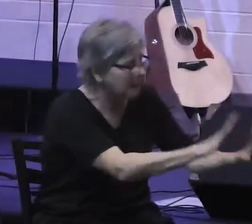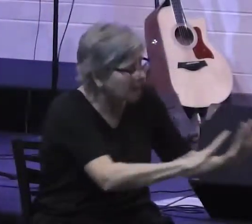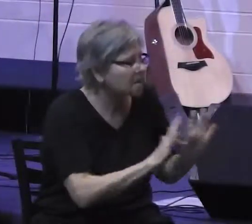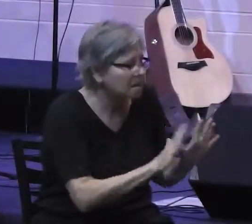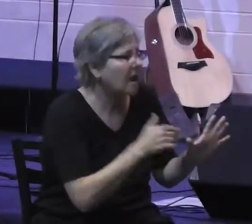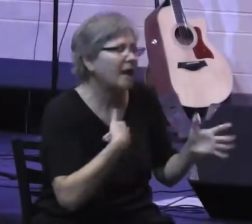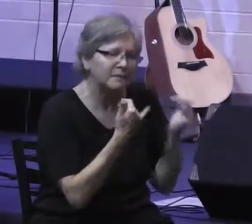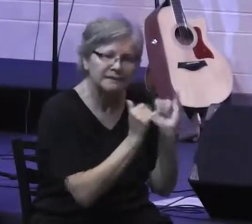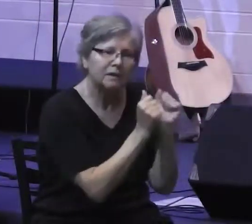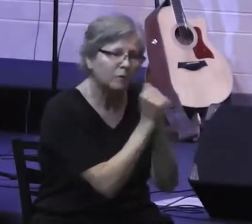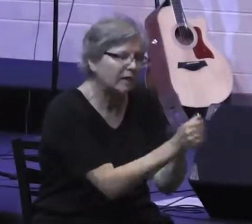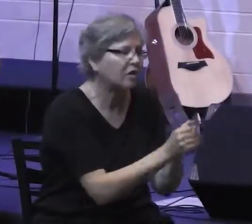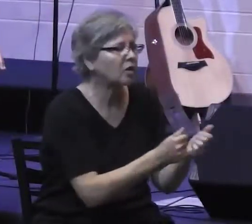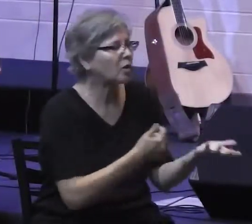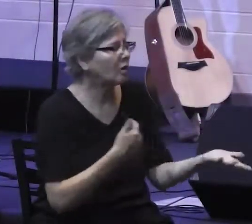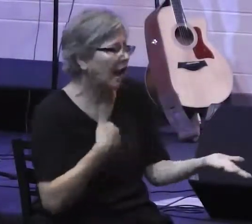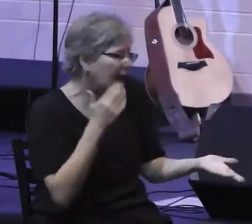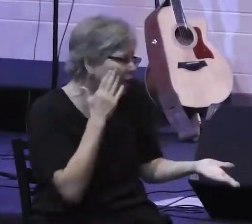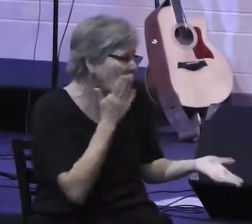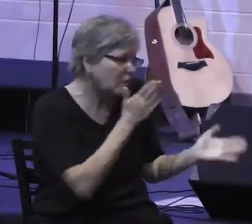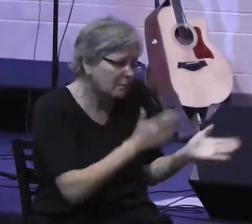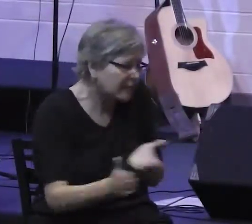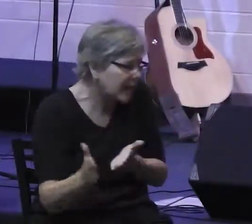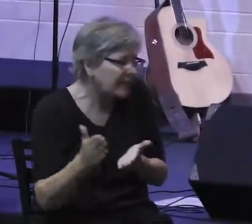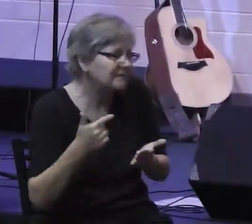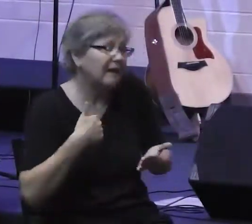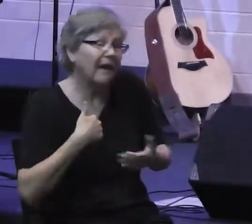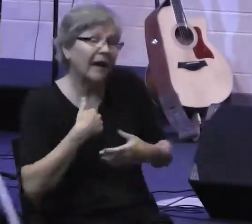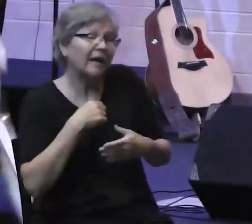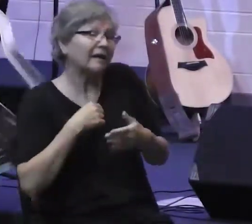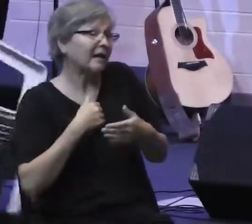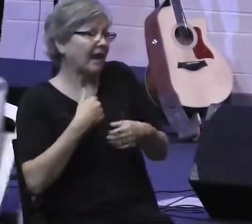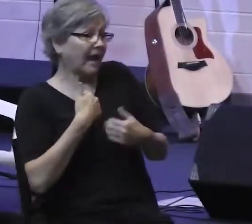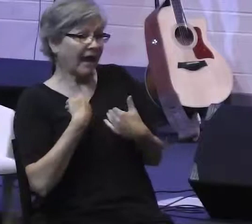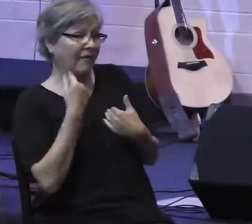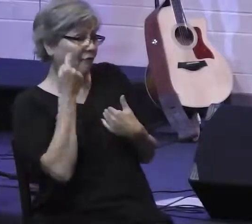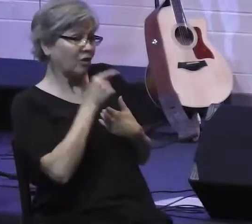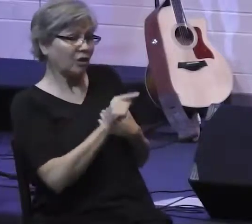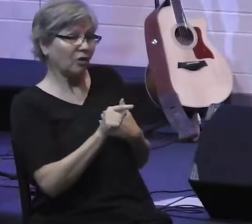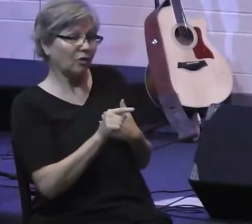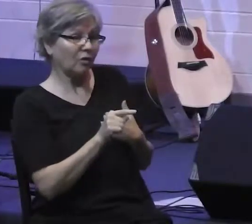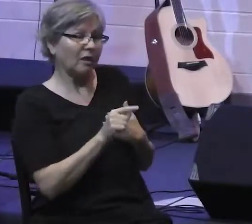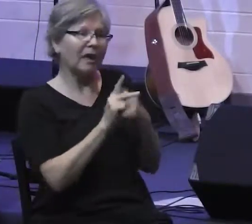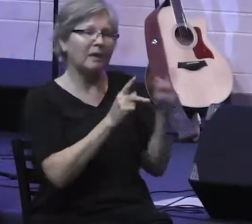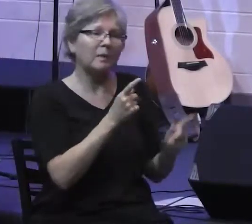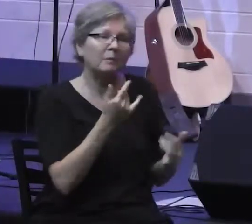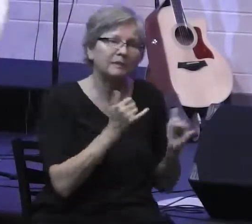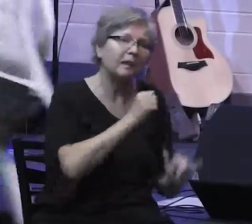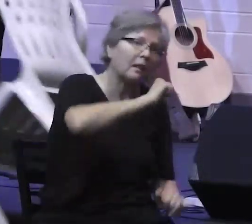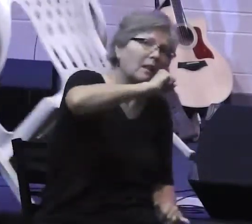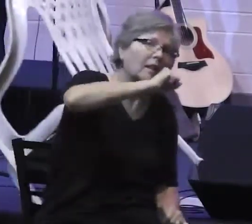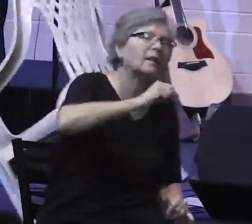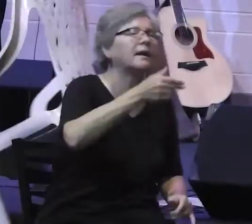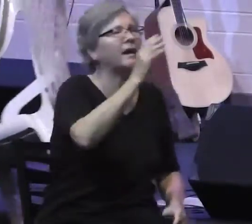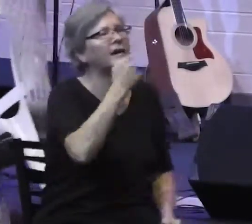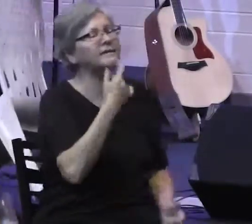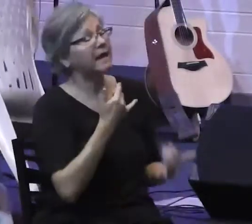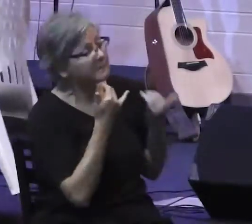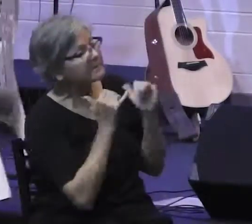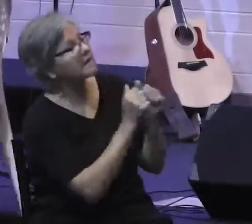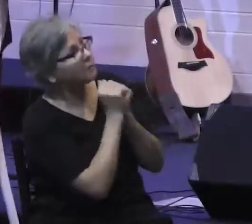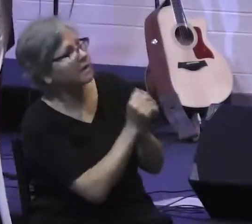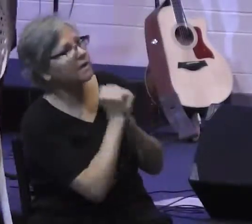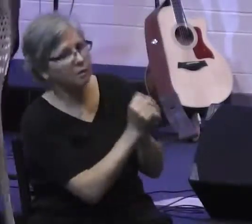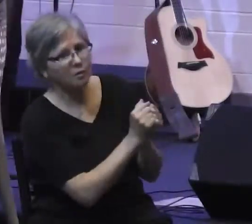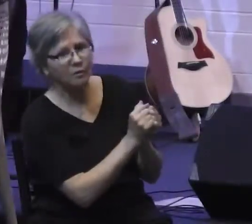okay, I'm still with you. And there it is, I know the plans I have for you. Yeah, but we're still turning. That's okay, I'm still with you until we come to the